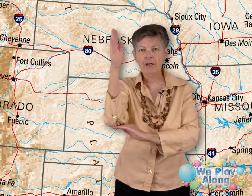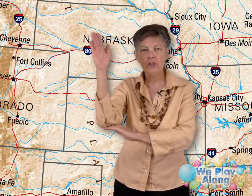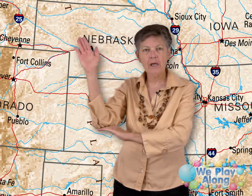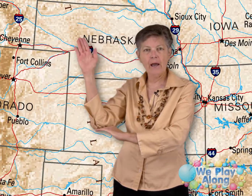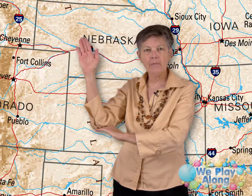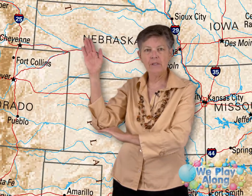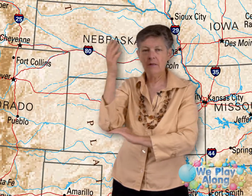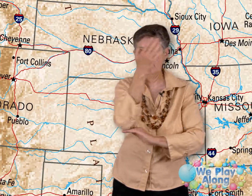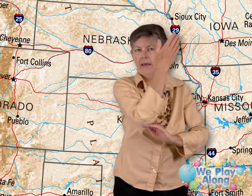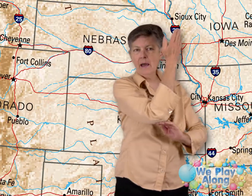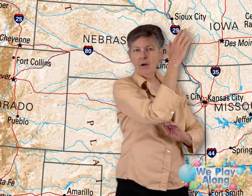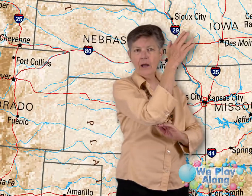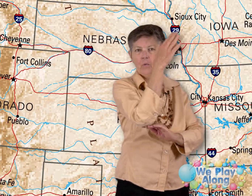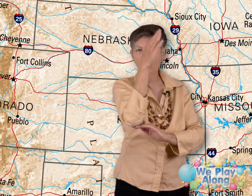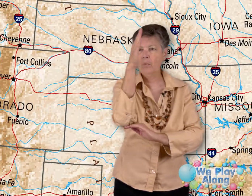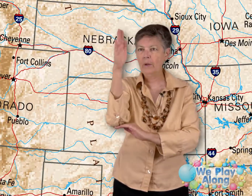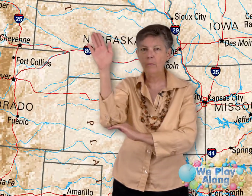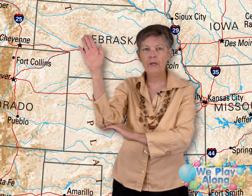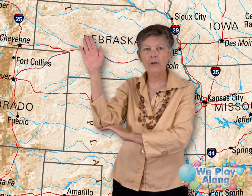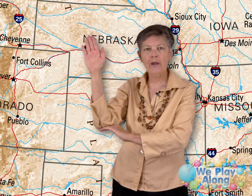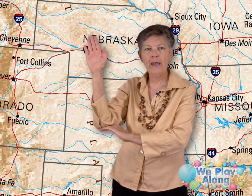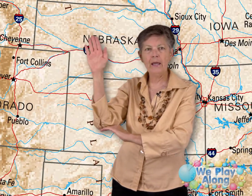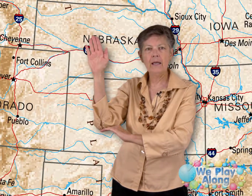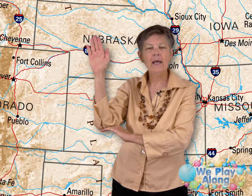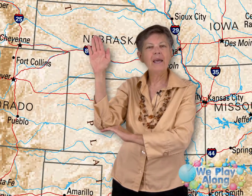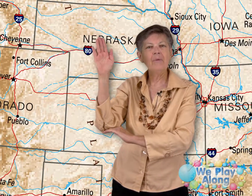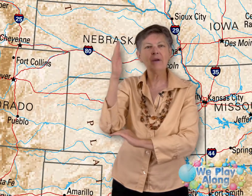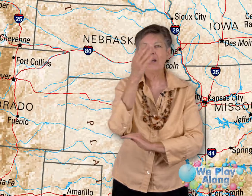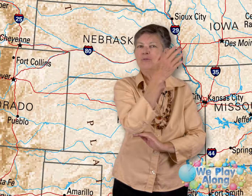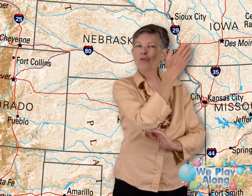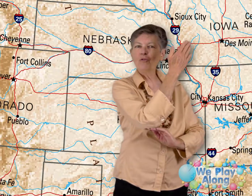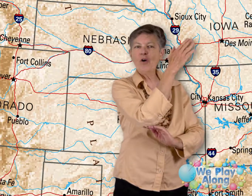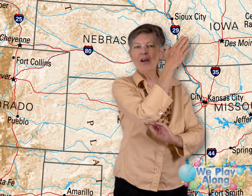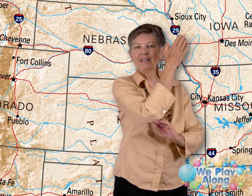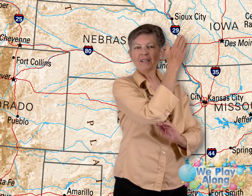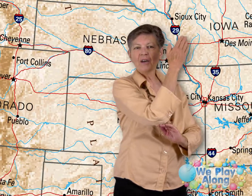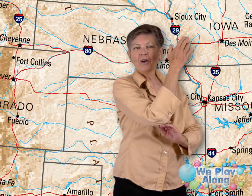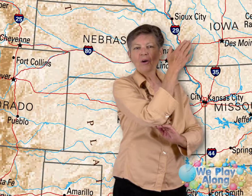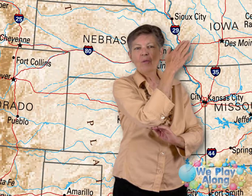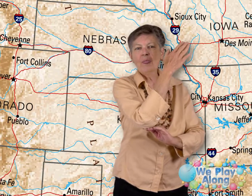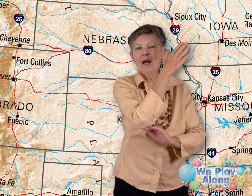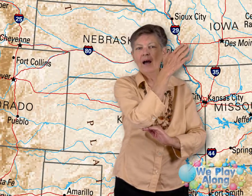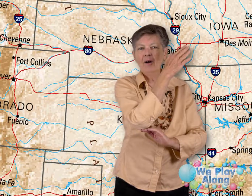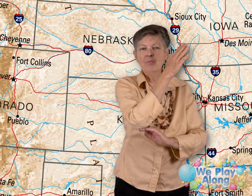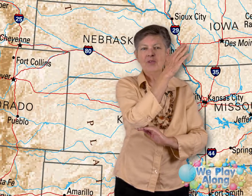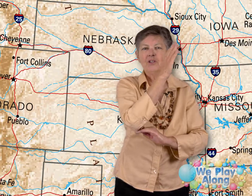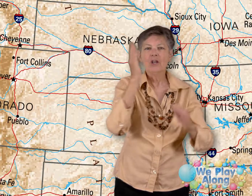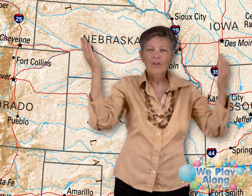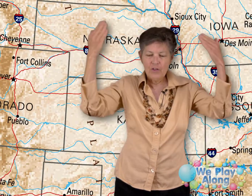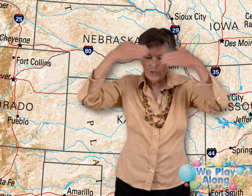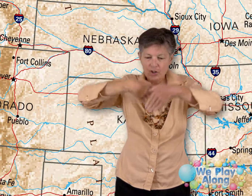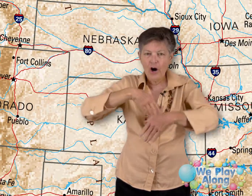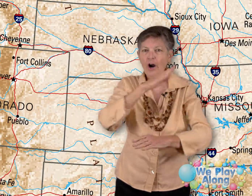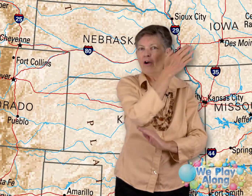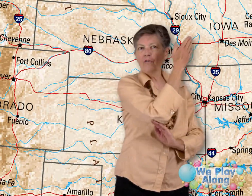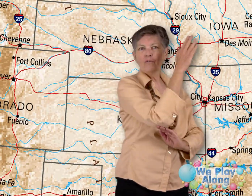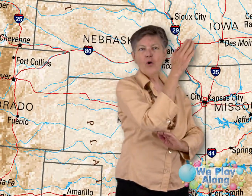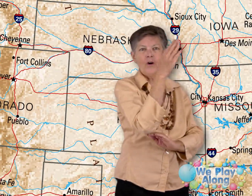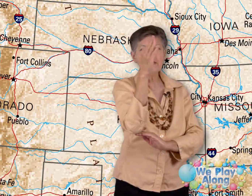of times like that, kind of wiggle your hand, it becomes a forest. the dark forest